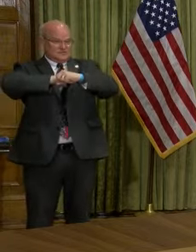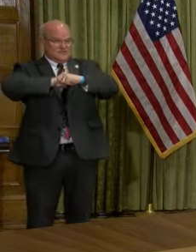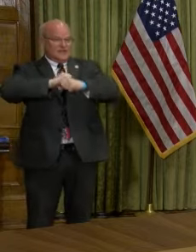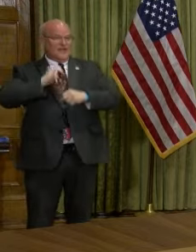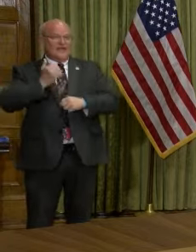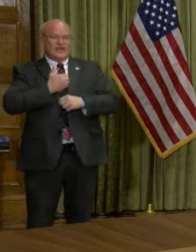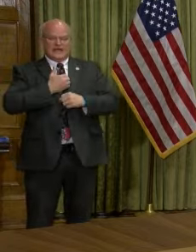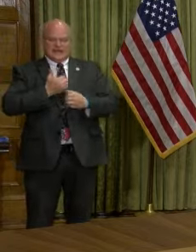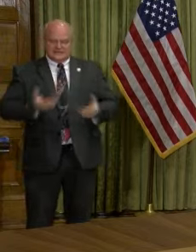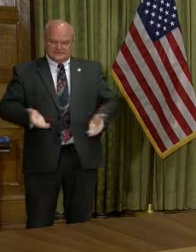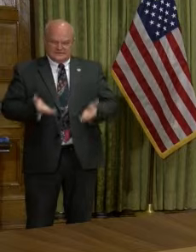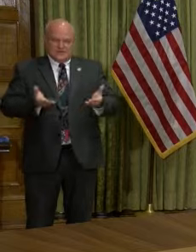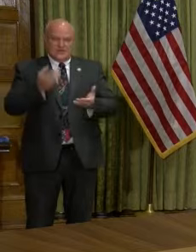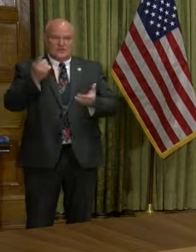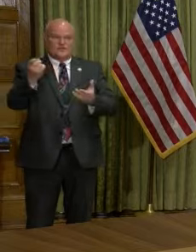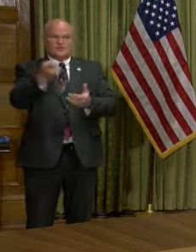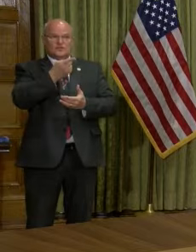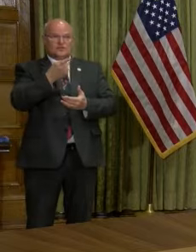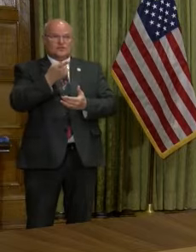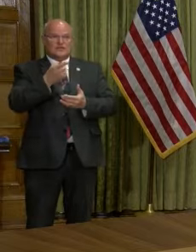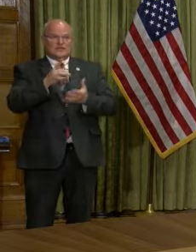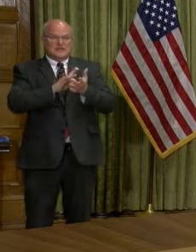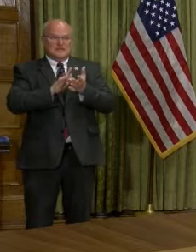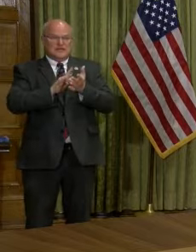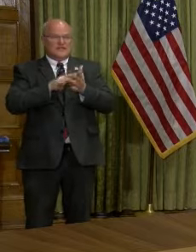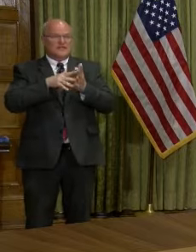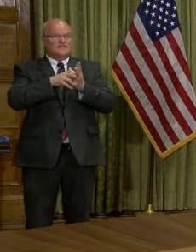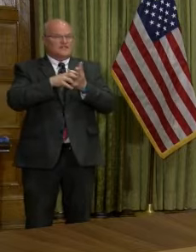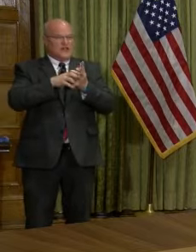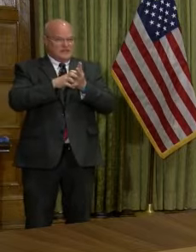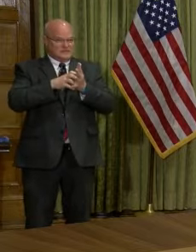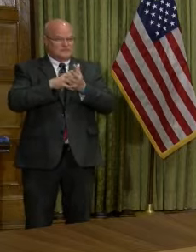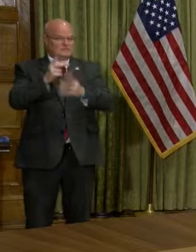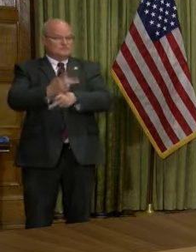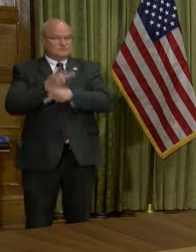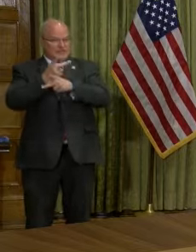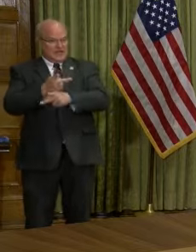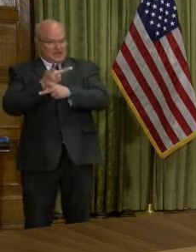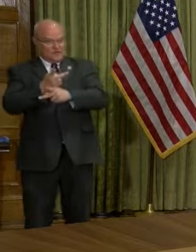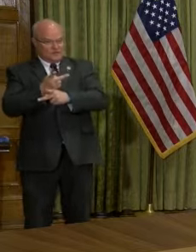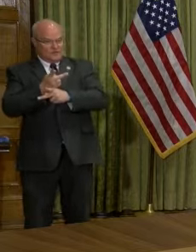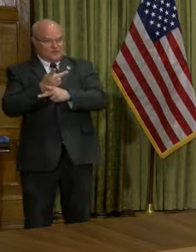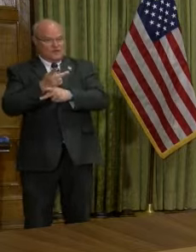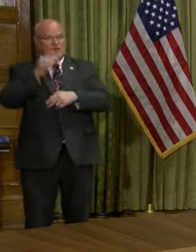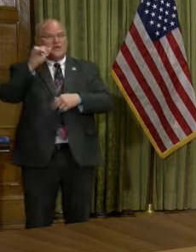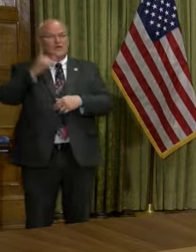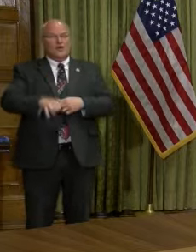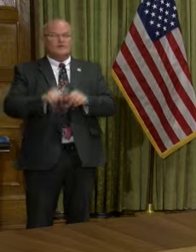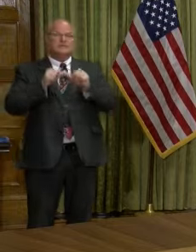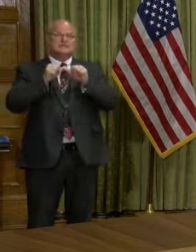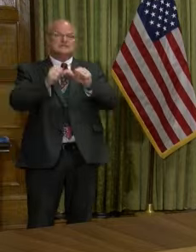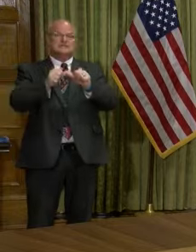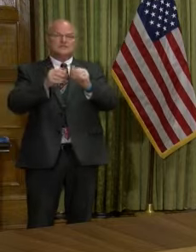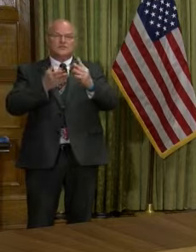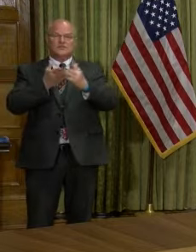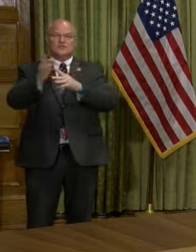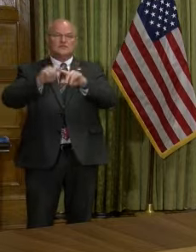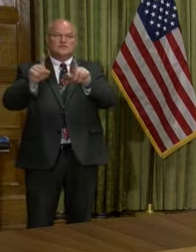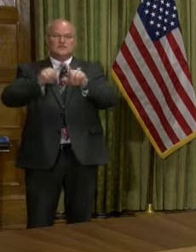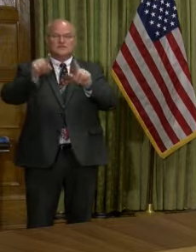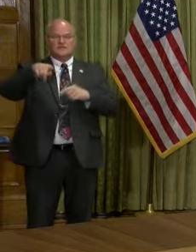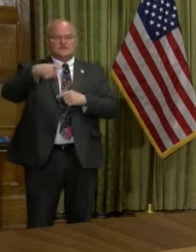our admonishment if you're in a vulnerable population, you need to be careful. And so those are going to be consistent through the